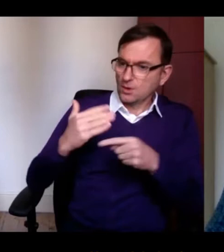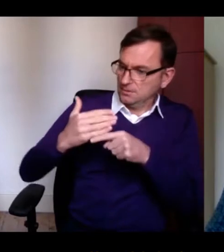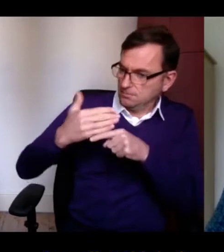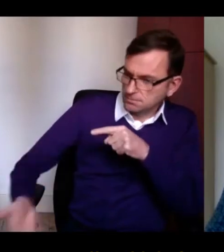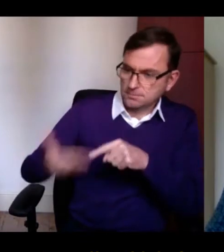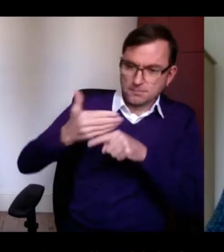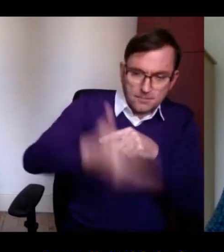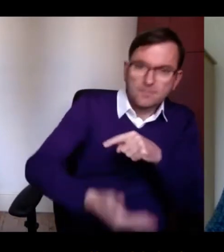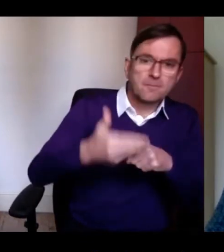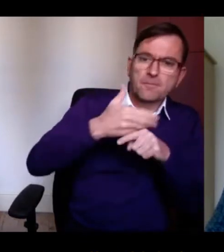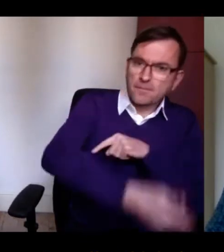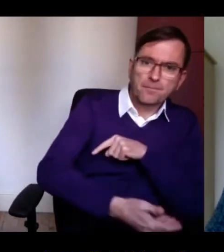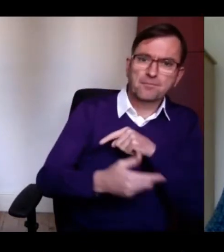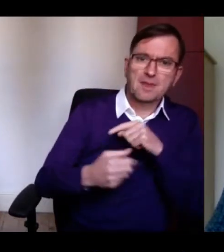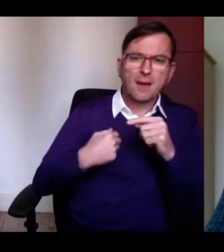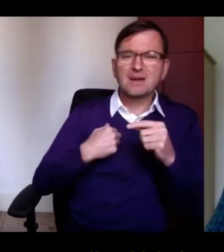it's important